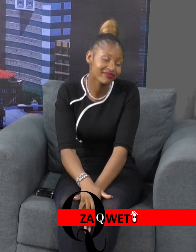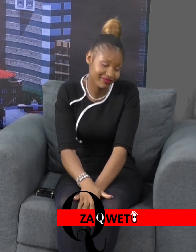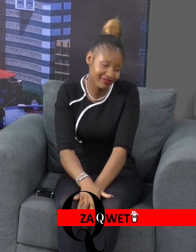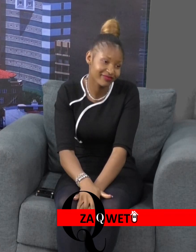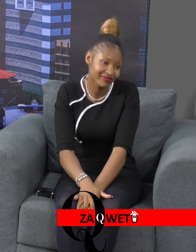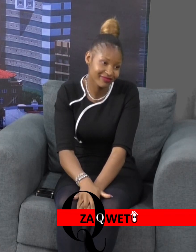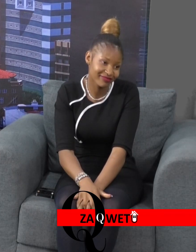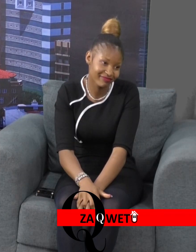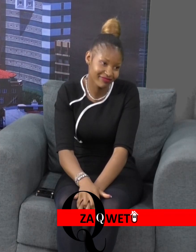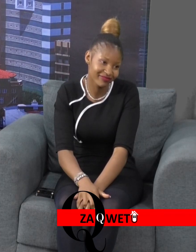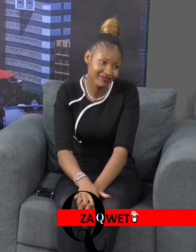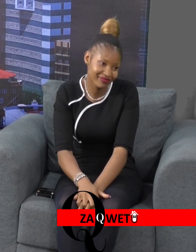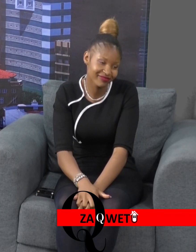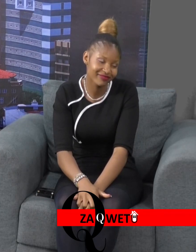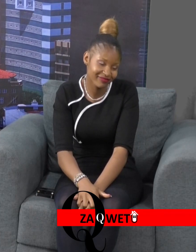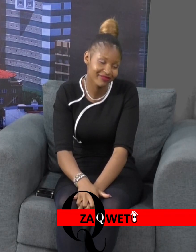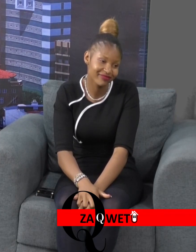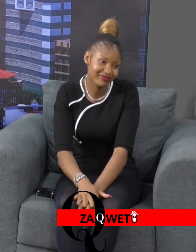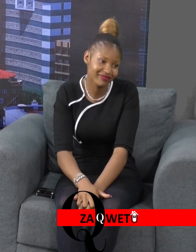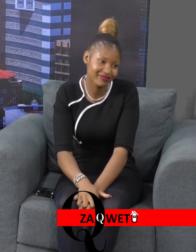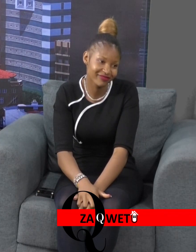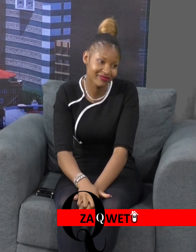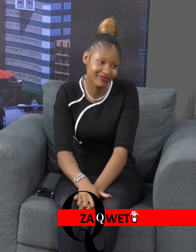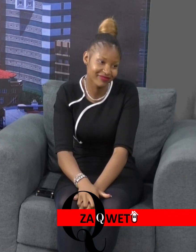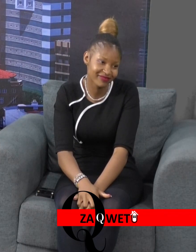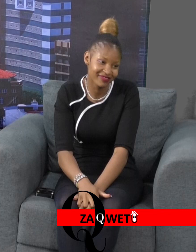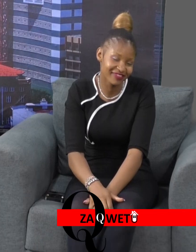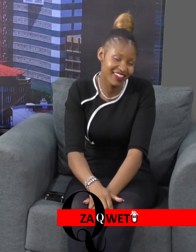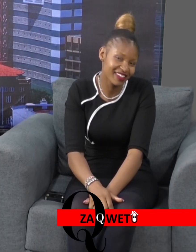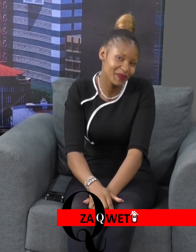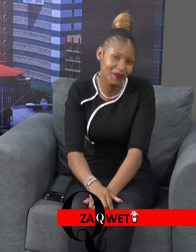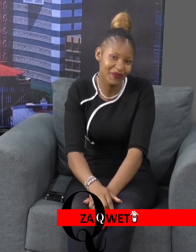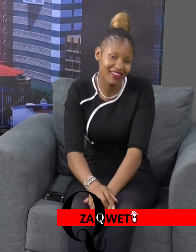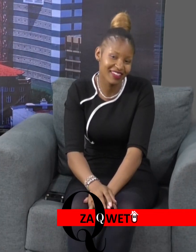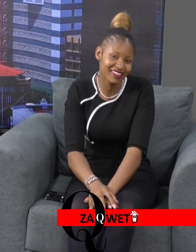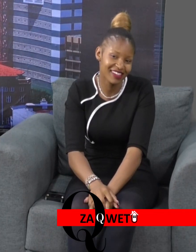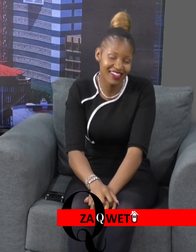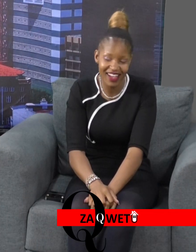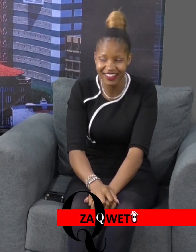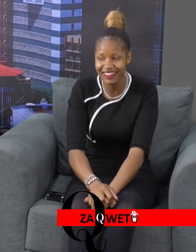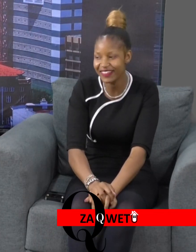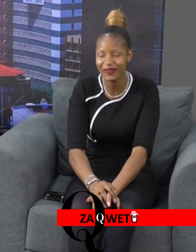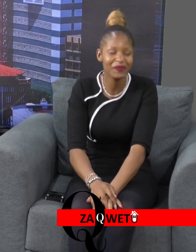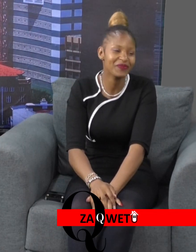problem at my vocal point. But I can still mouth. Yeah. Mouth